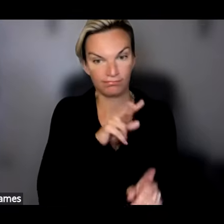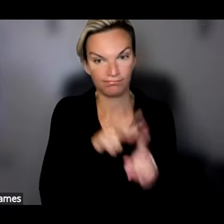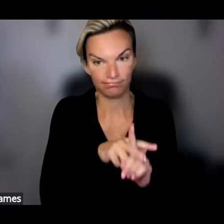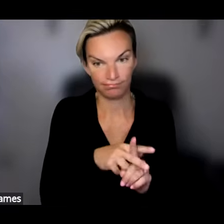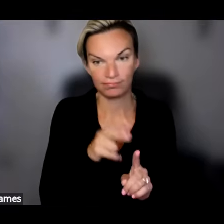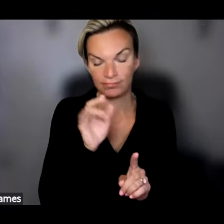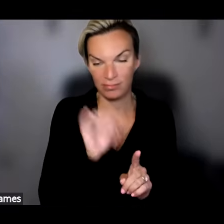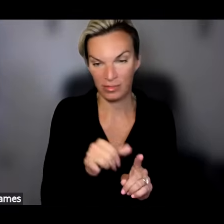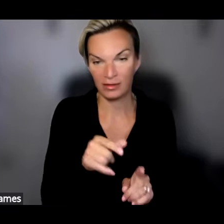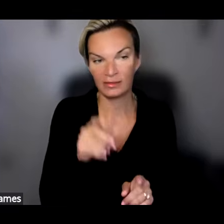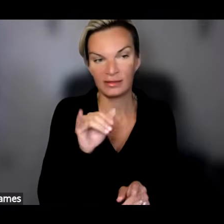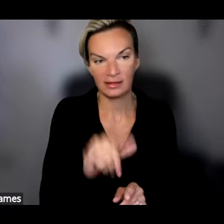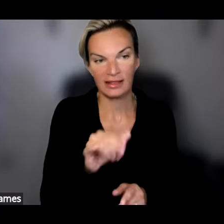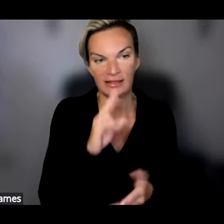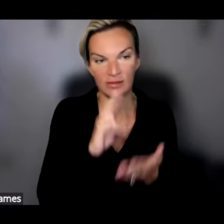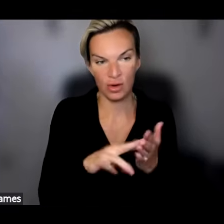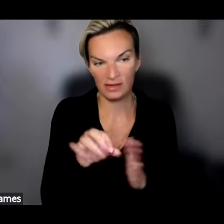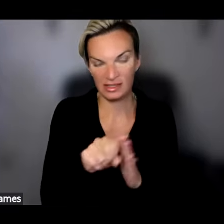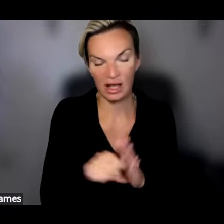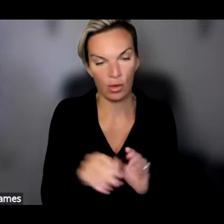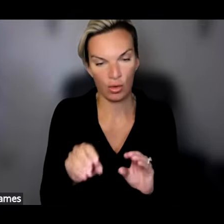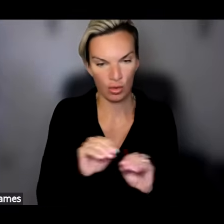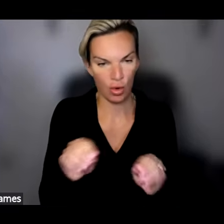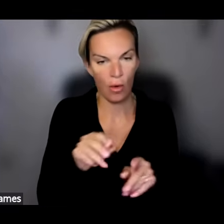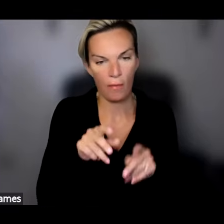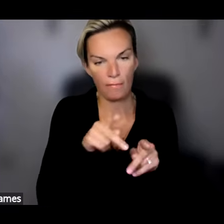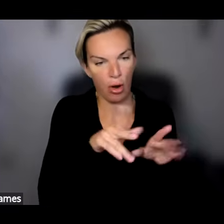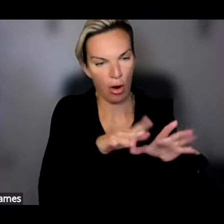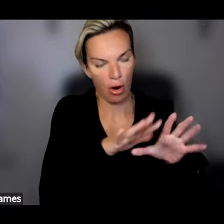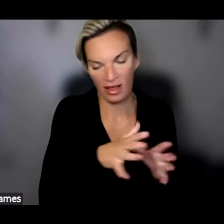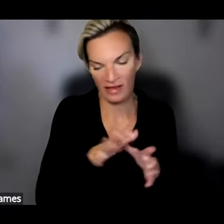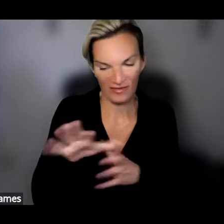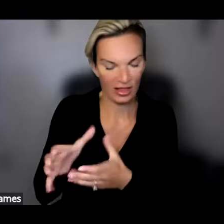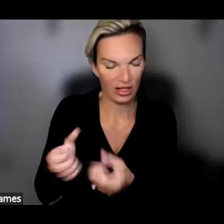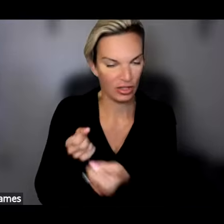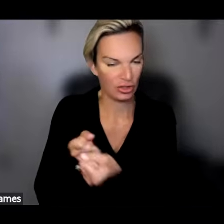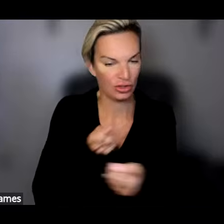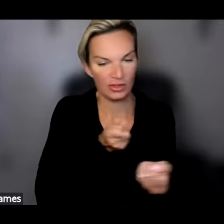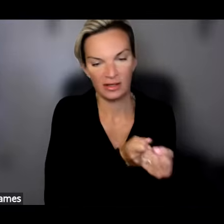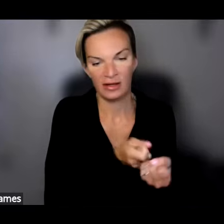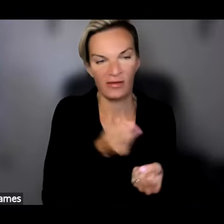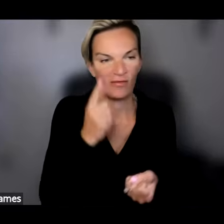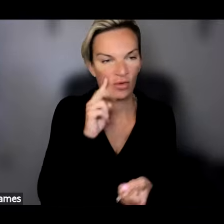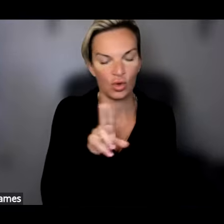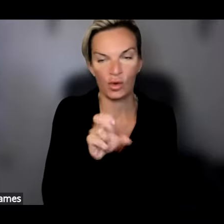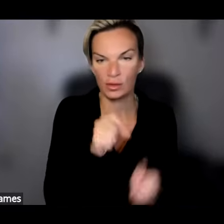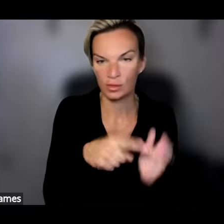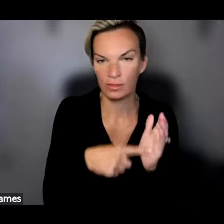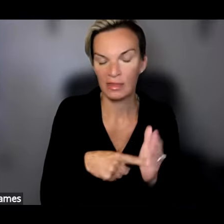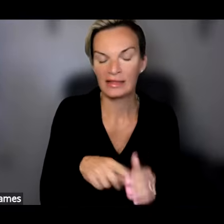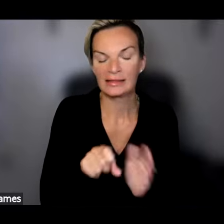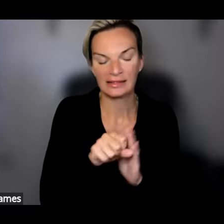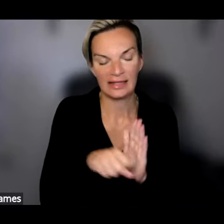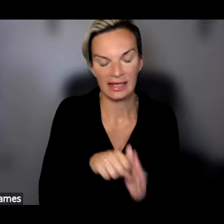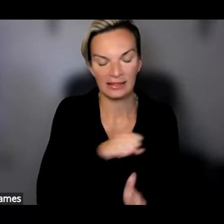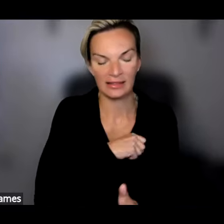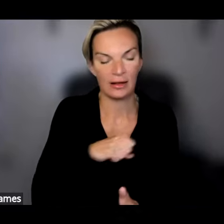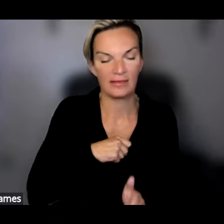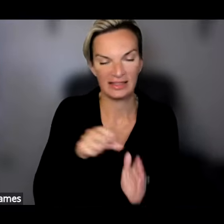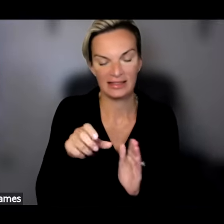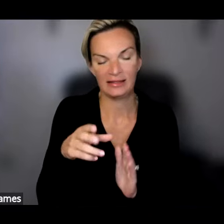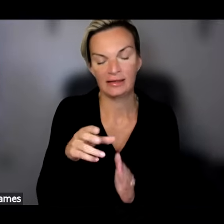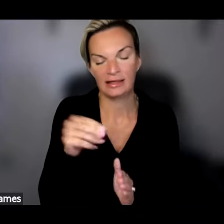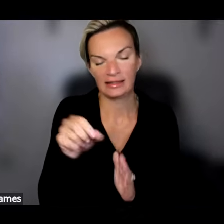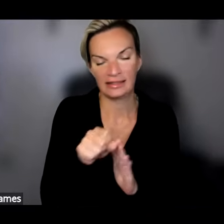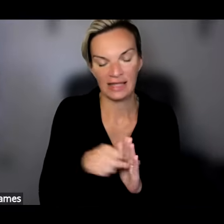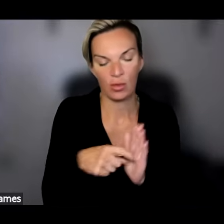State as a candidate without party affiliation for the offices of U.S. Representative, State Senator, State Representative,